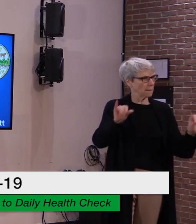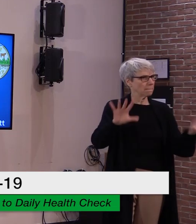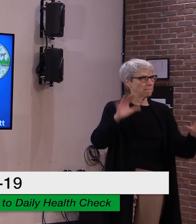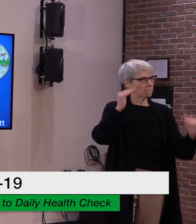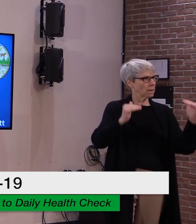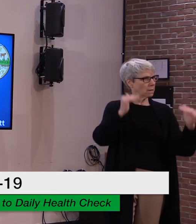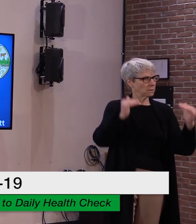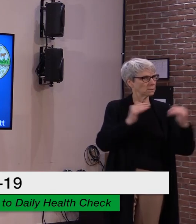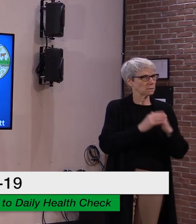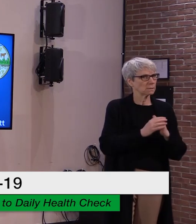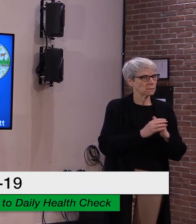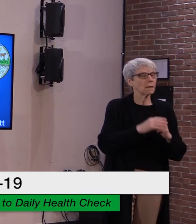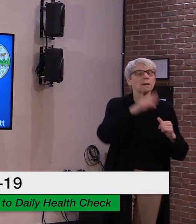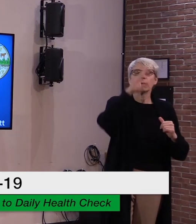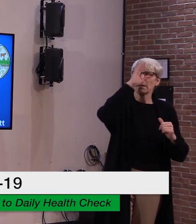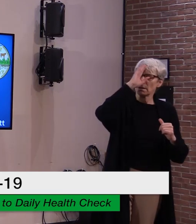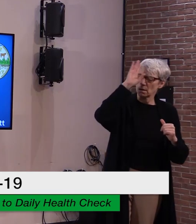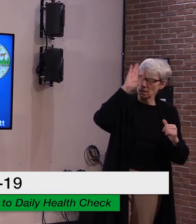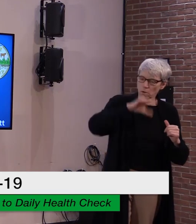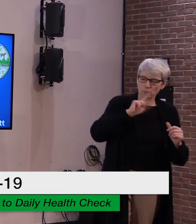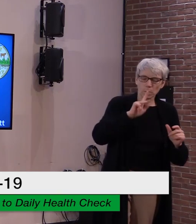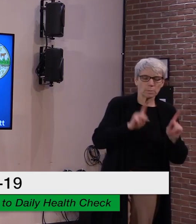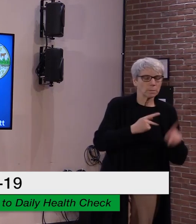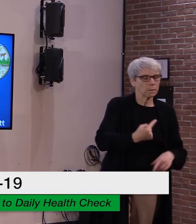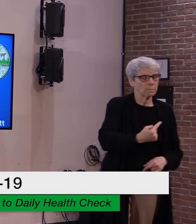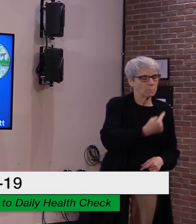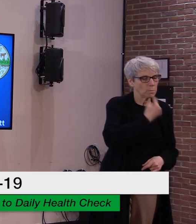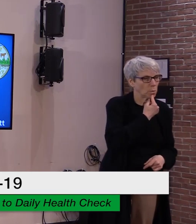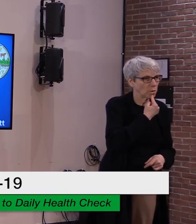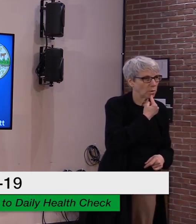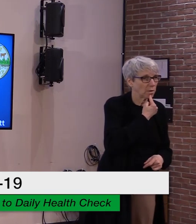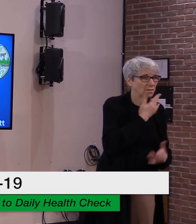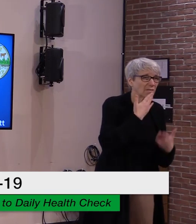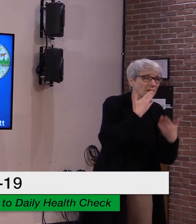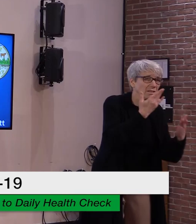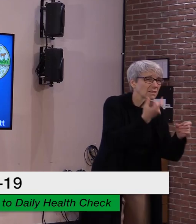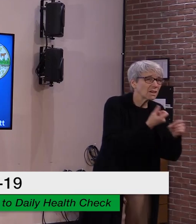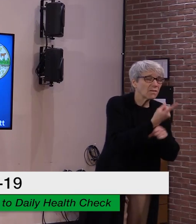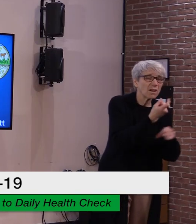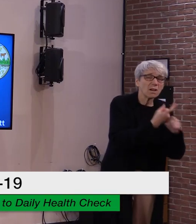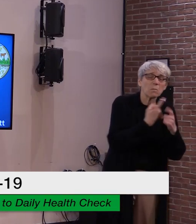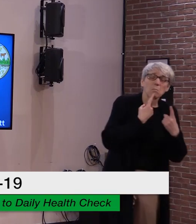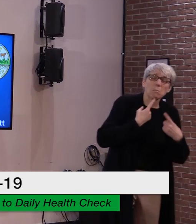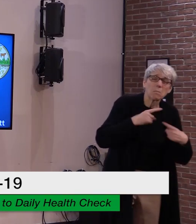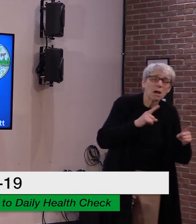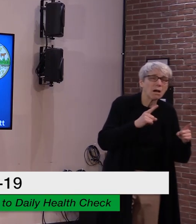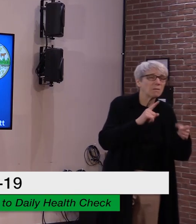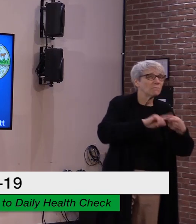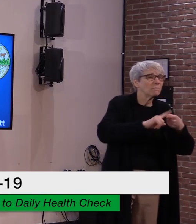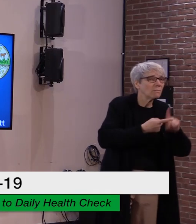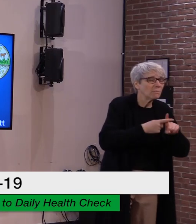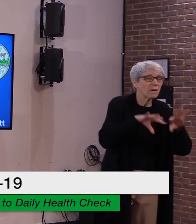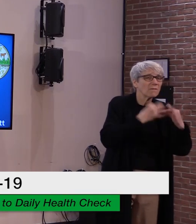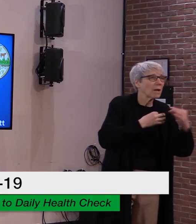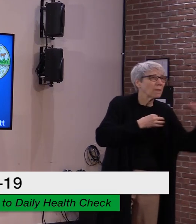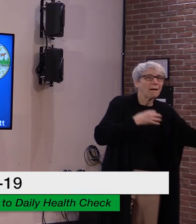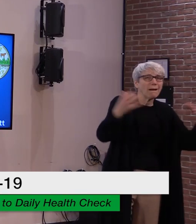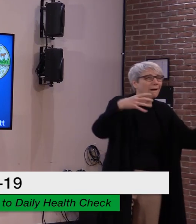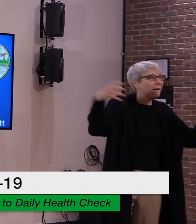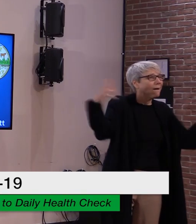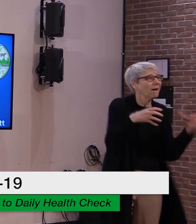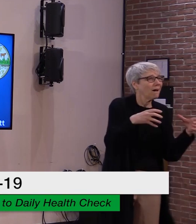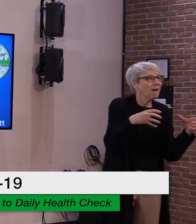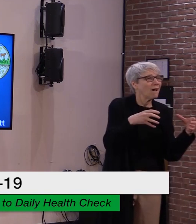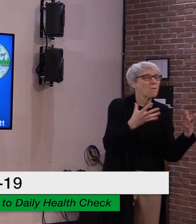do right now to give up spending time with friends and with family members is difficult and i also know